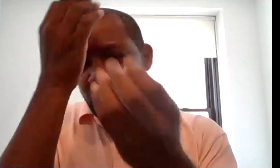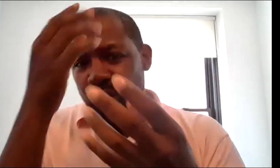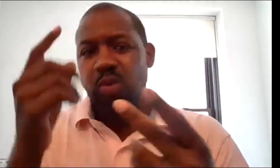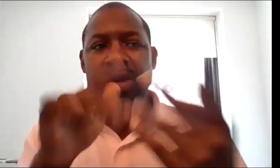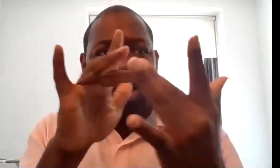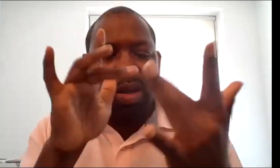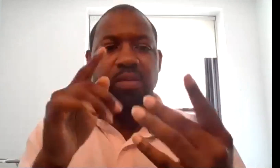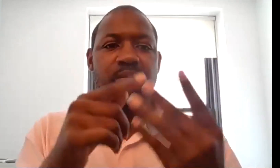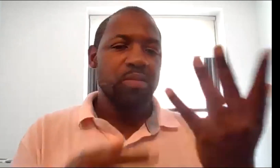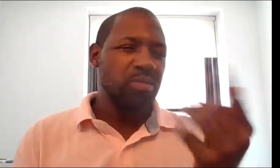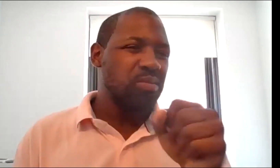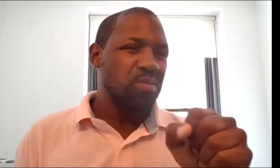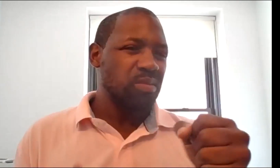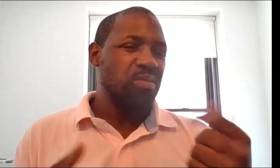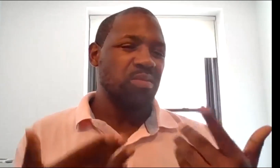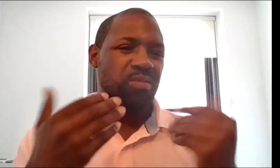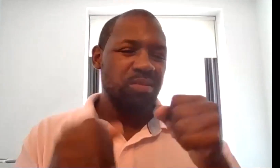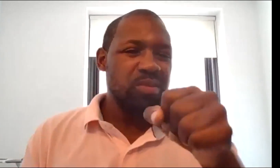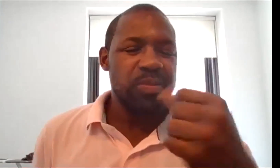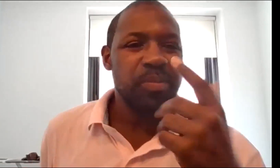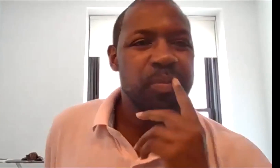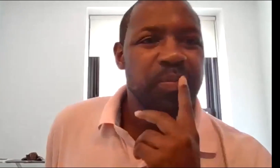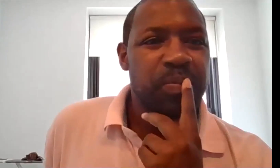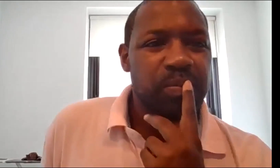need someone who can collect all the information.